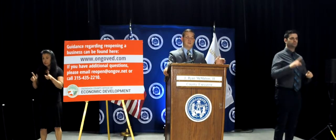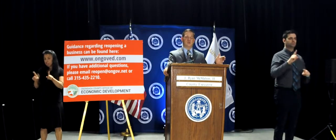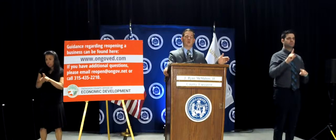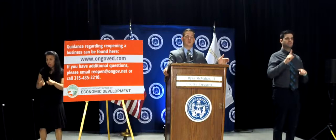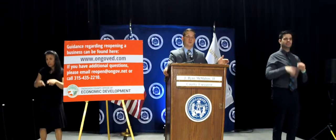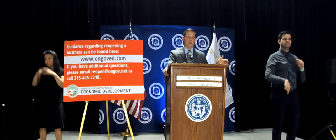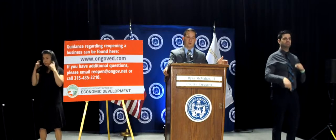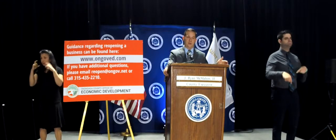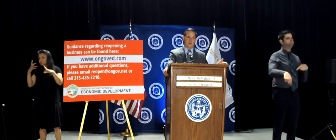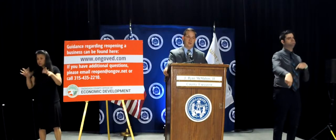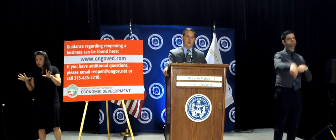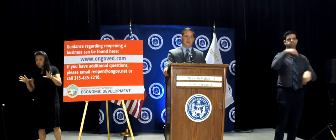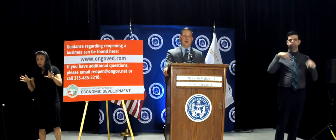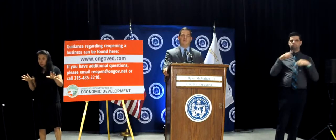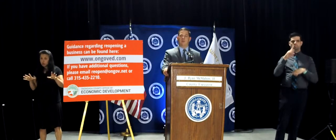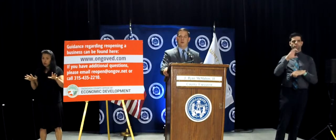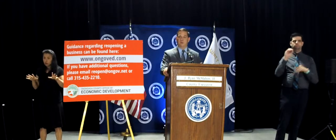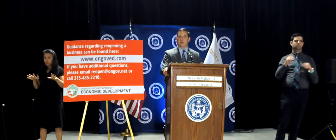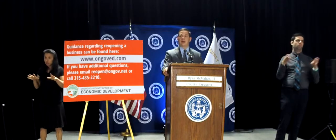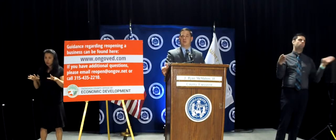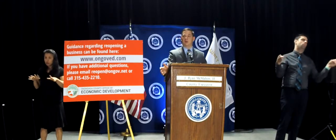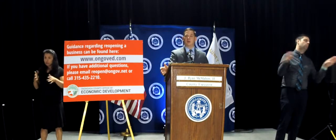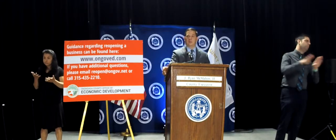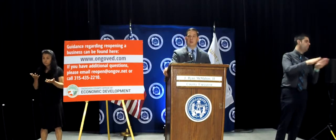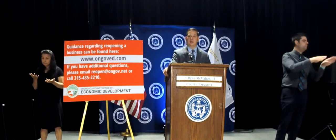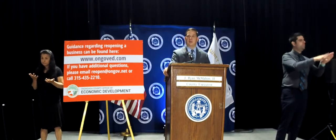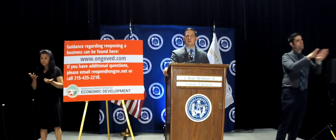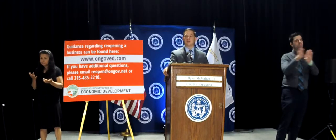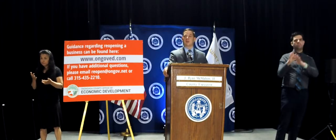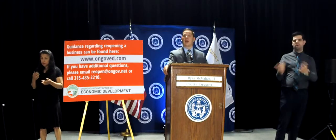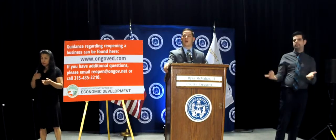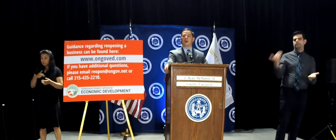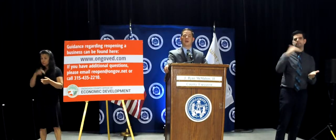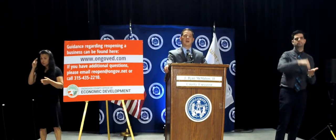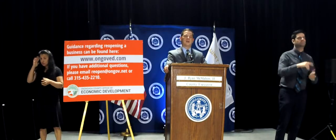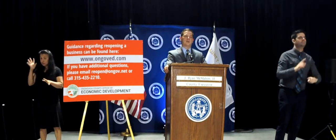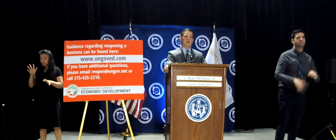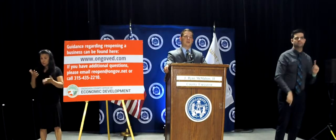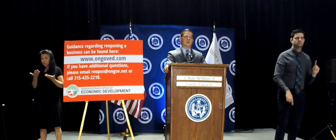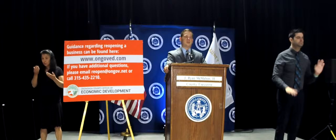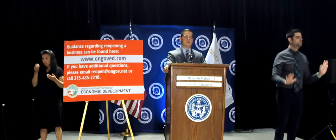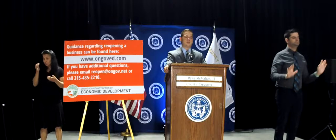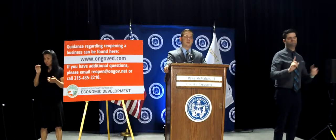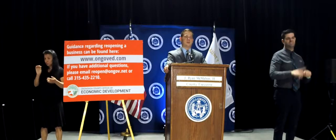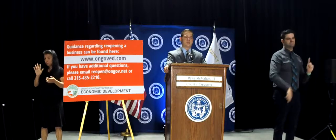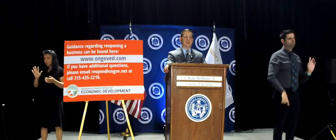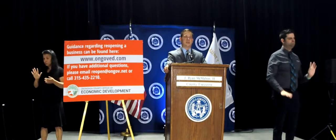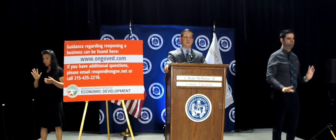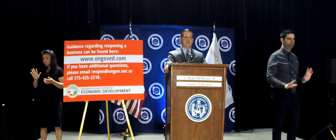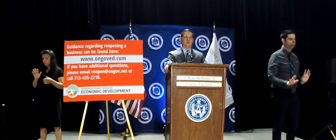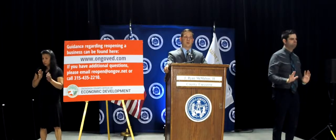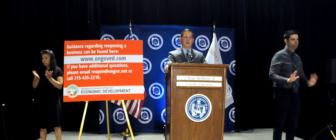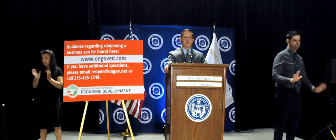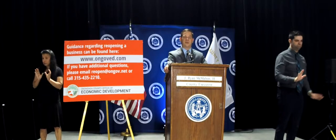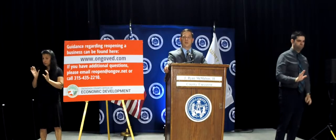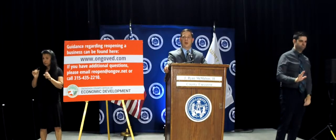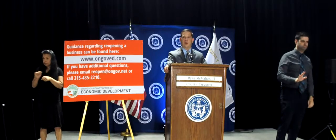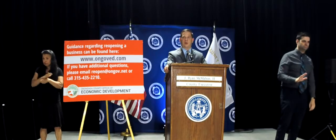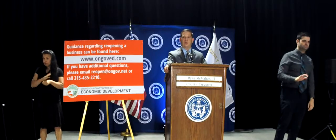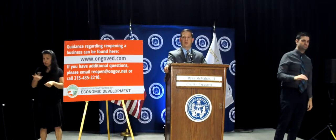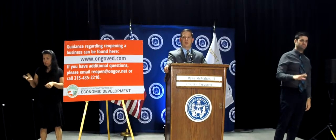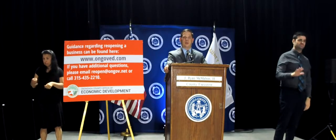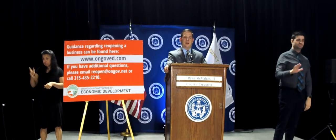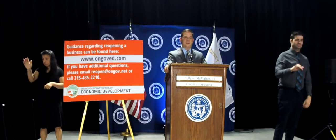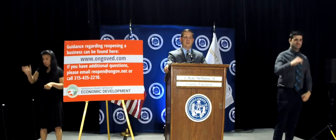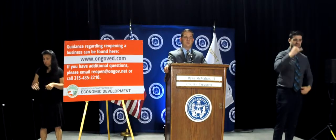hit us so severely that everybody was kind of in agreement, like, this is scary. So I think once you get to phase 4, I think you're